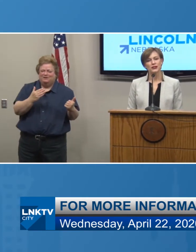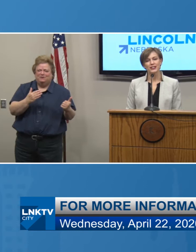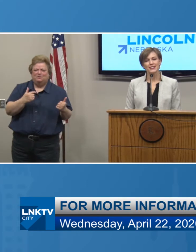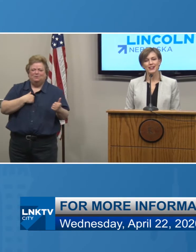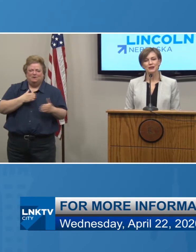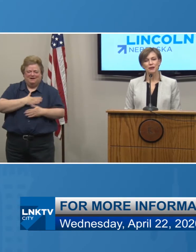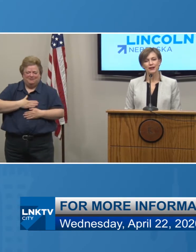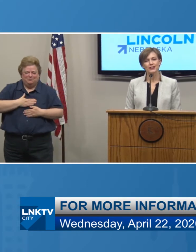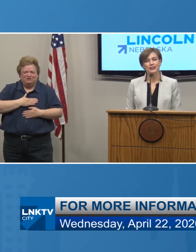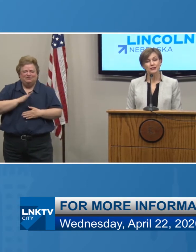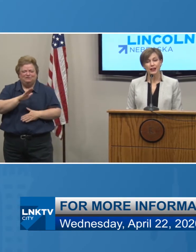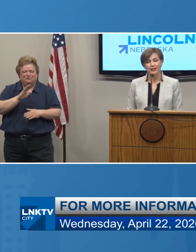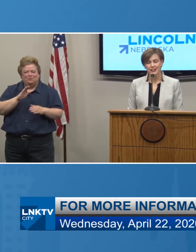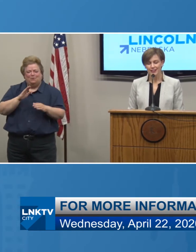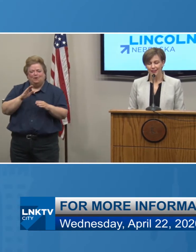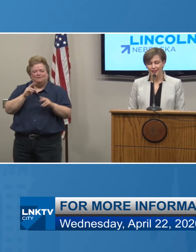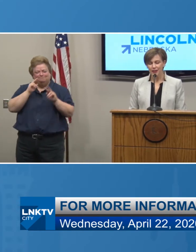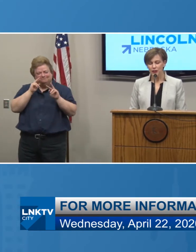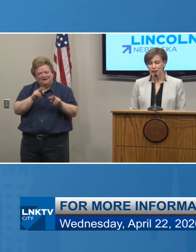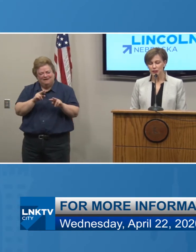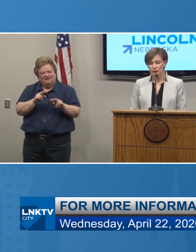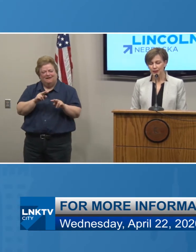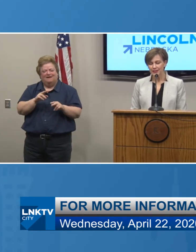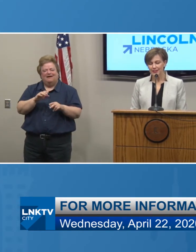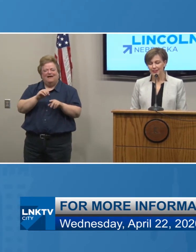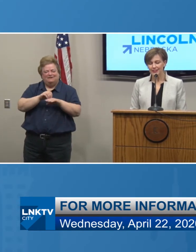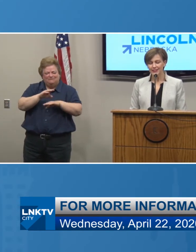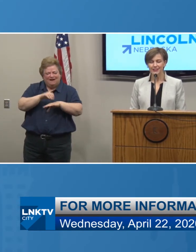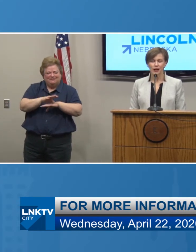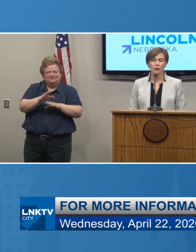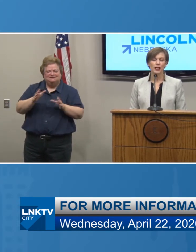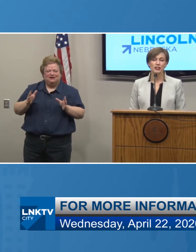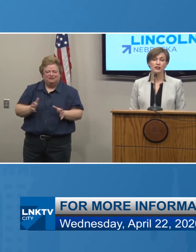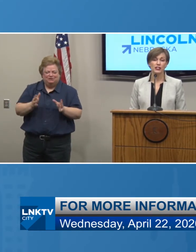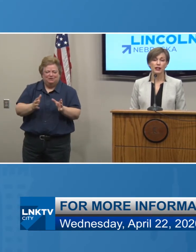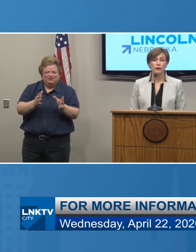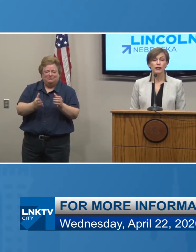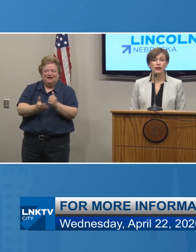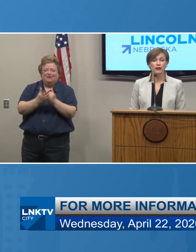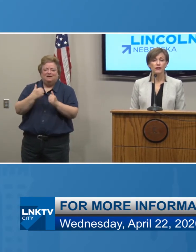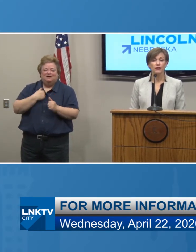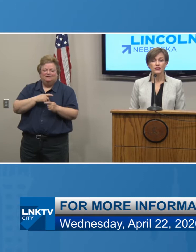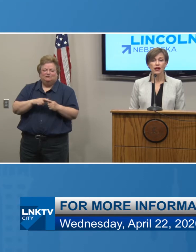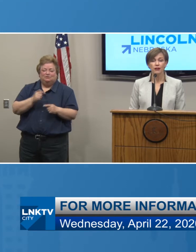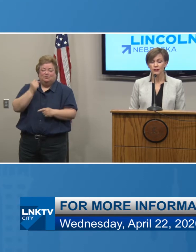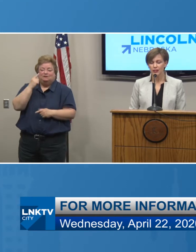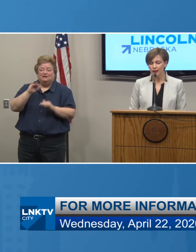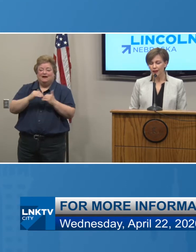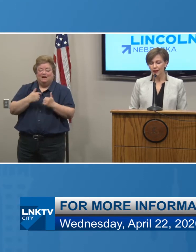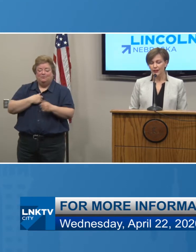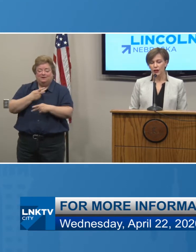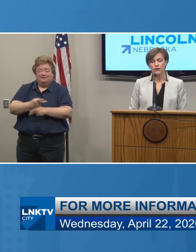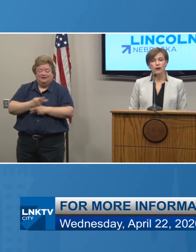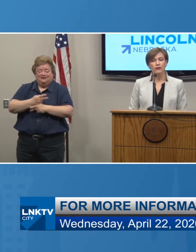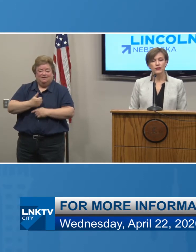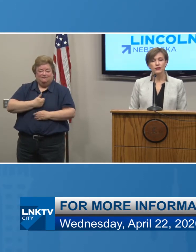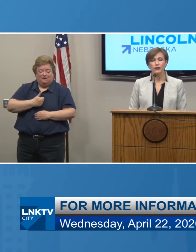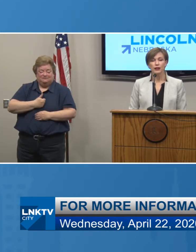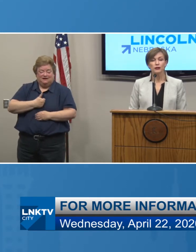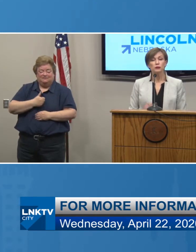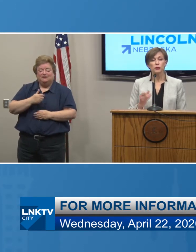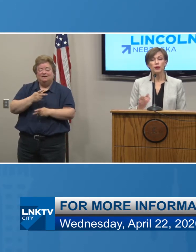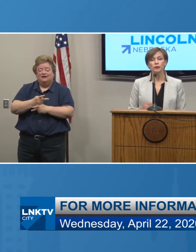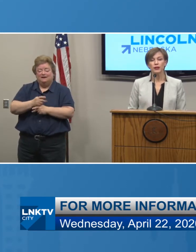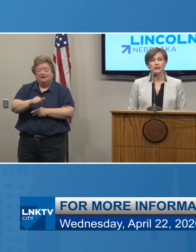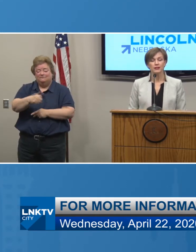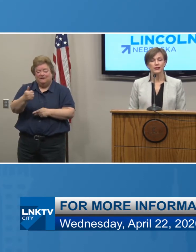really appreciate your insight, practical advice, and encouragement, and helping us understand how we can care for ourselves and care for others and